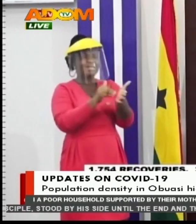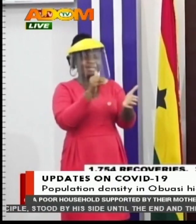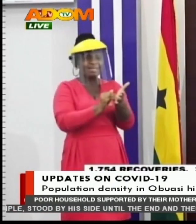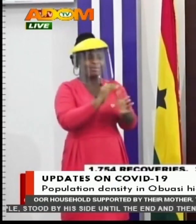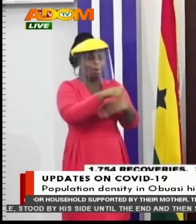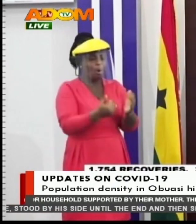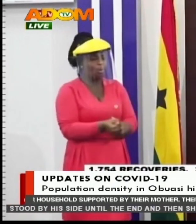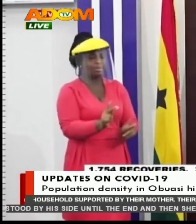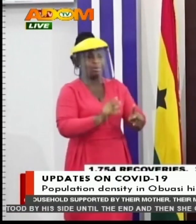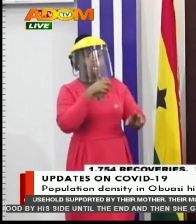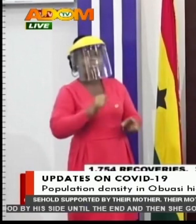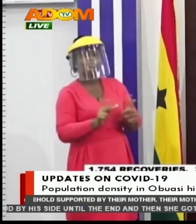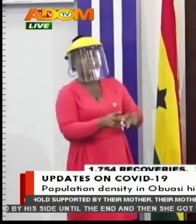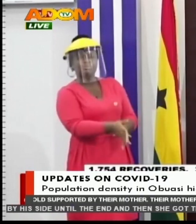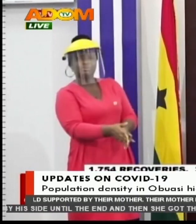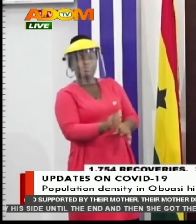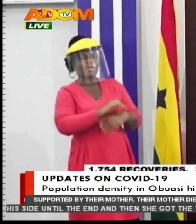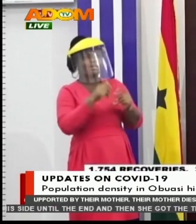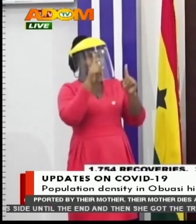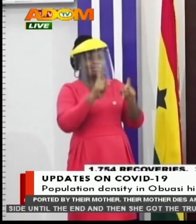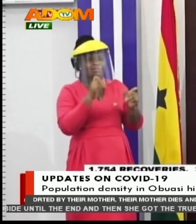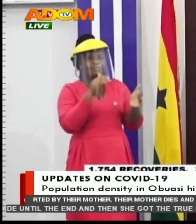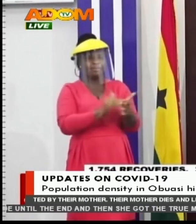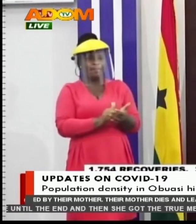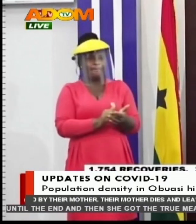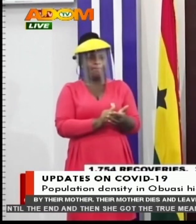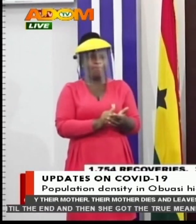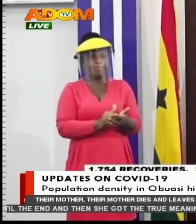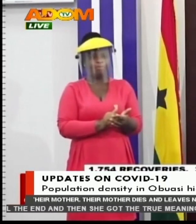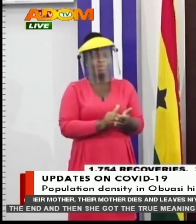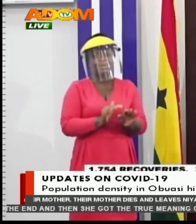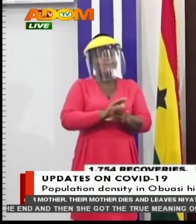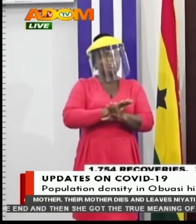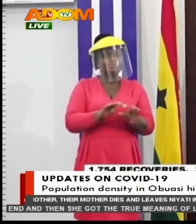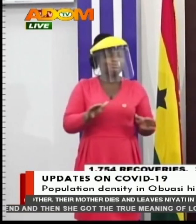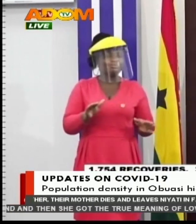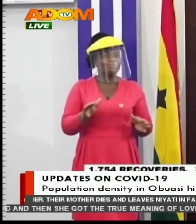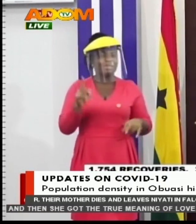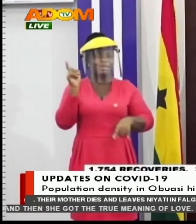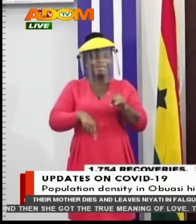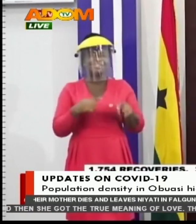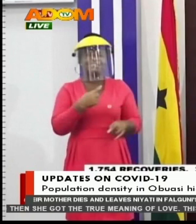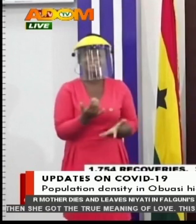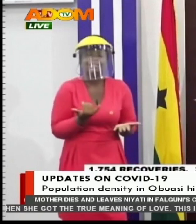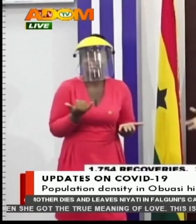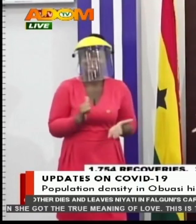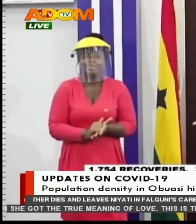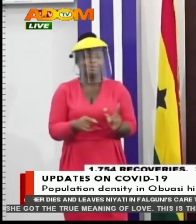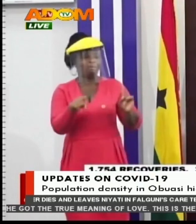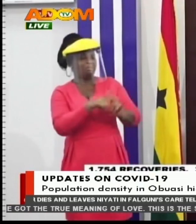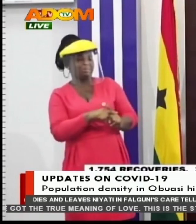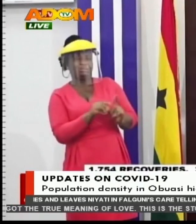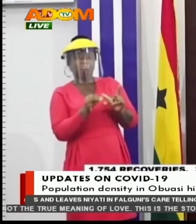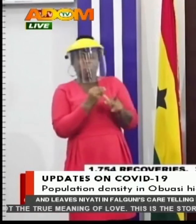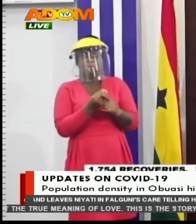started. And then we're going to carry out enhanced contact tracing in very high risk areas. Obuasi has very densely